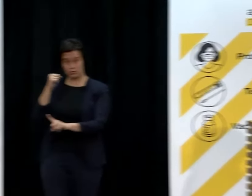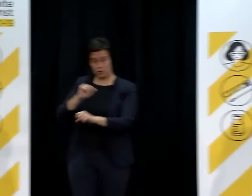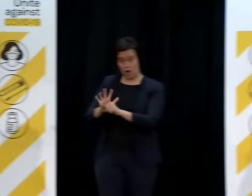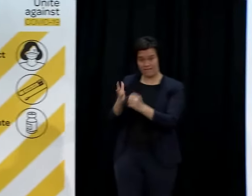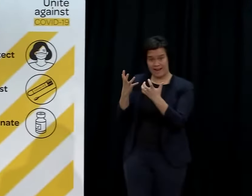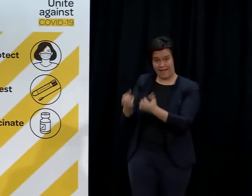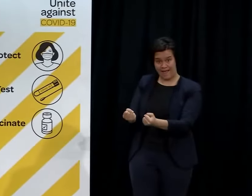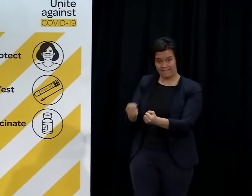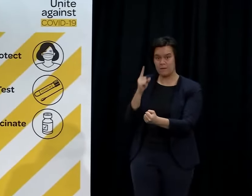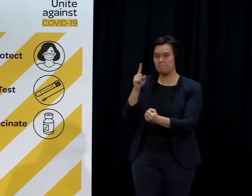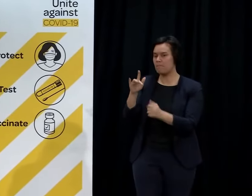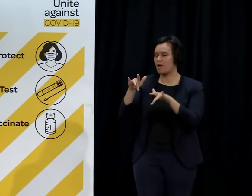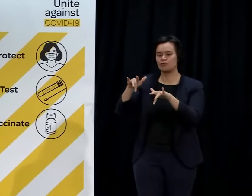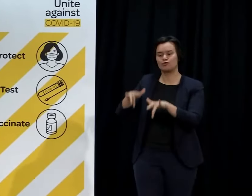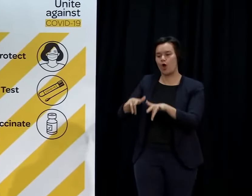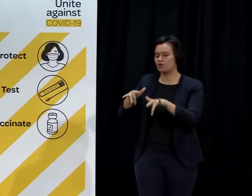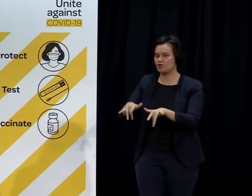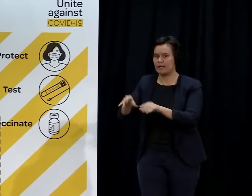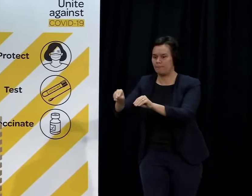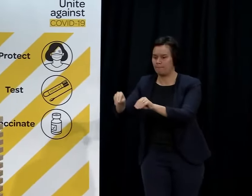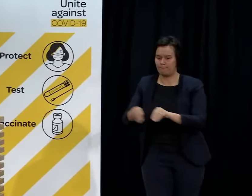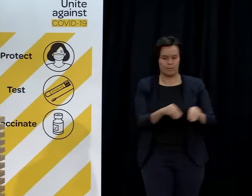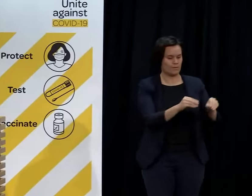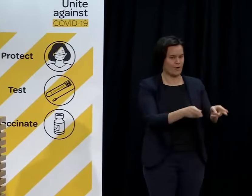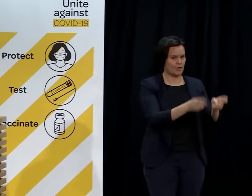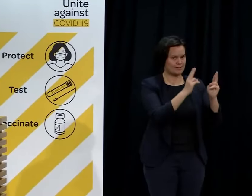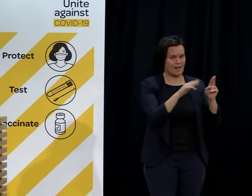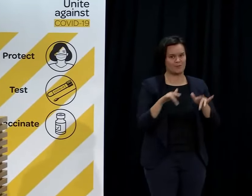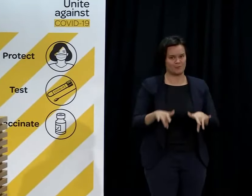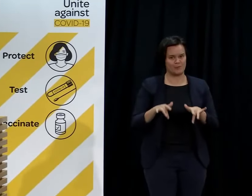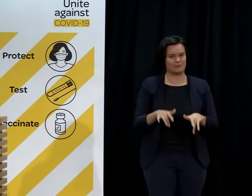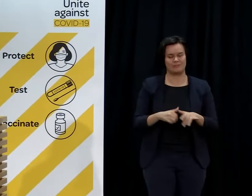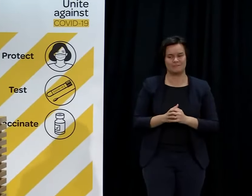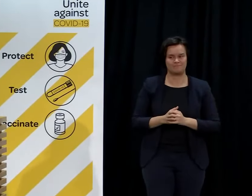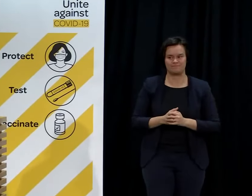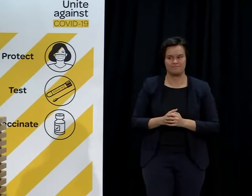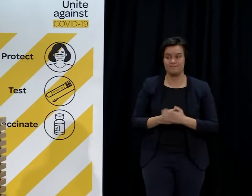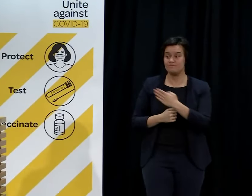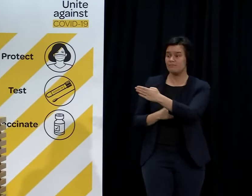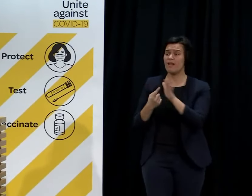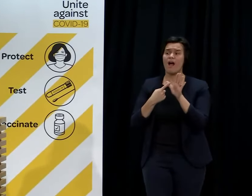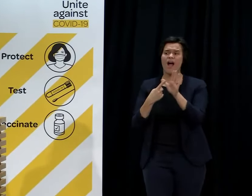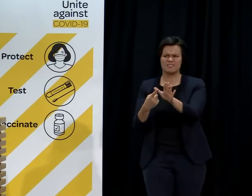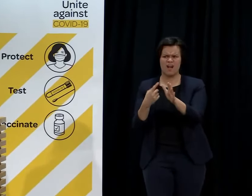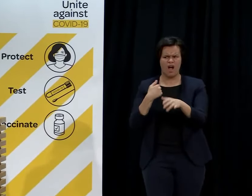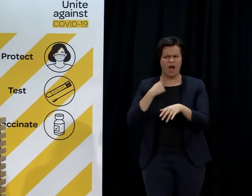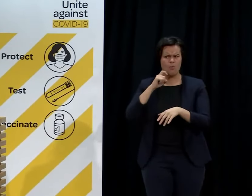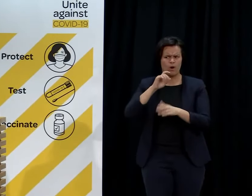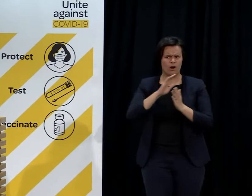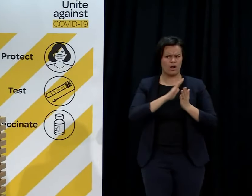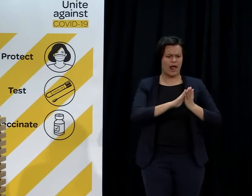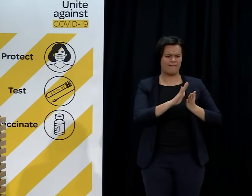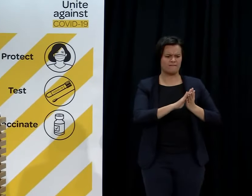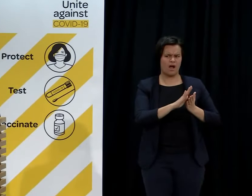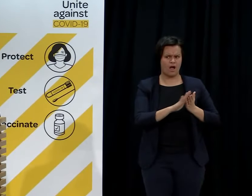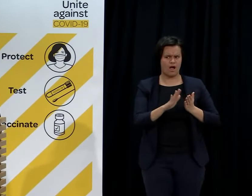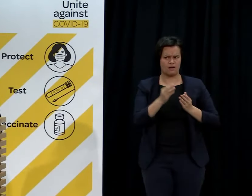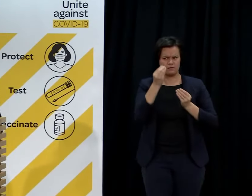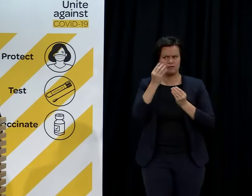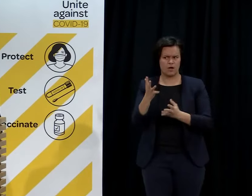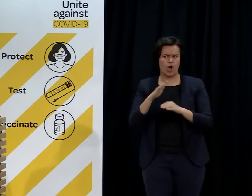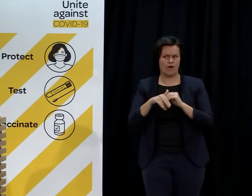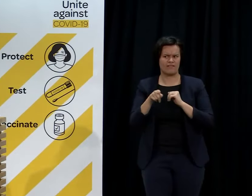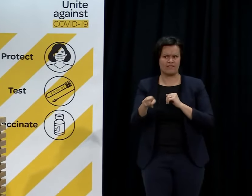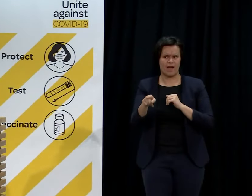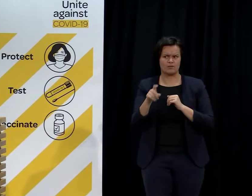a guess. Can we come back to you on that? Because we do move people through once we have notification as quickly as we can. Obviously, moving them is a faster process than